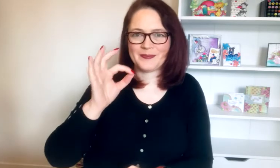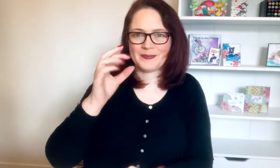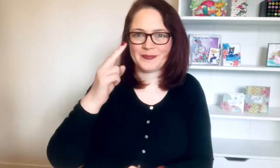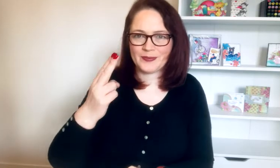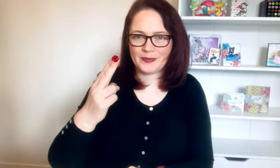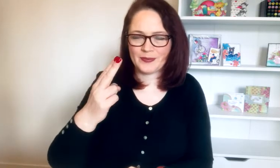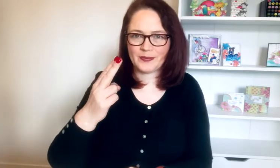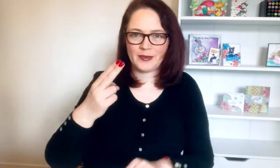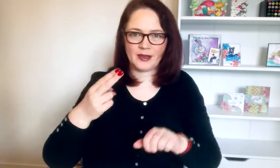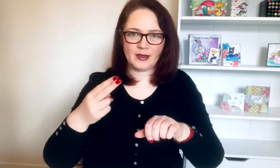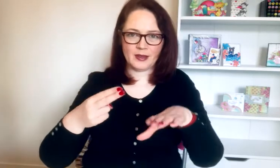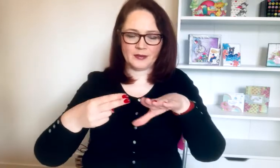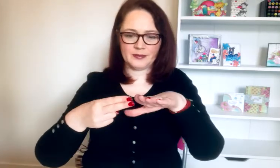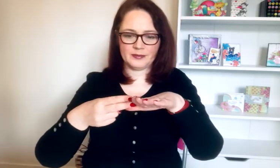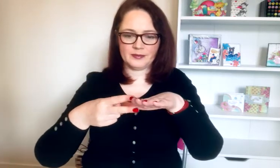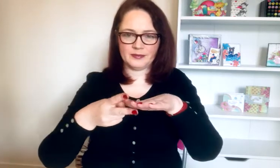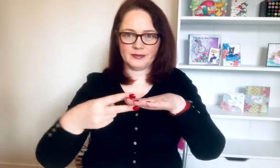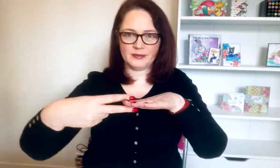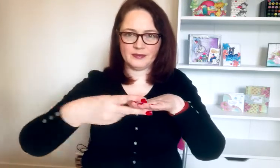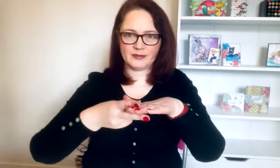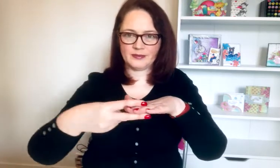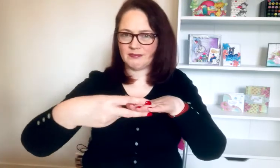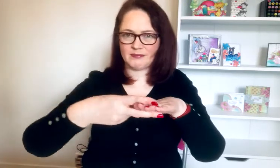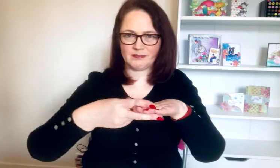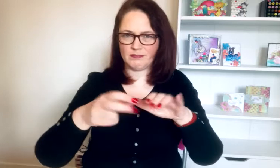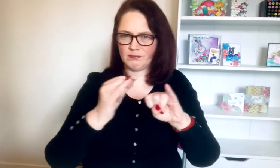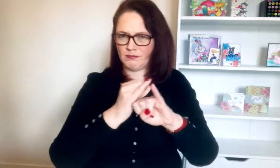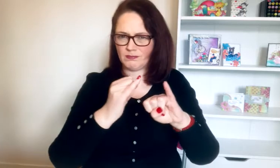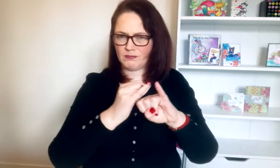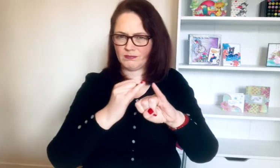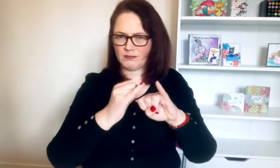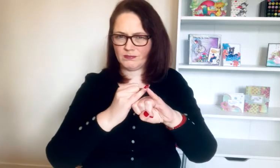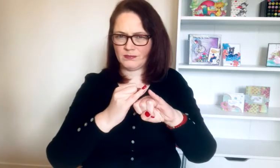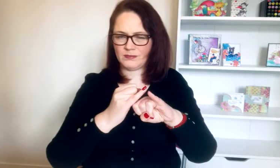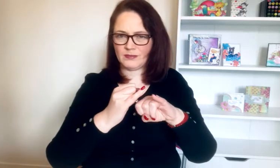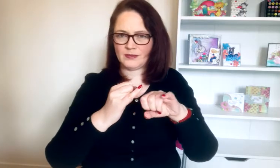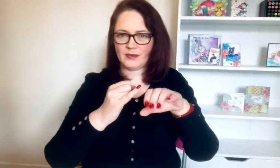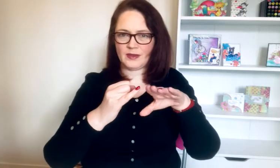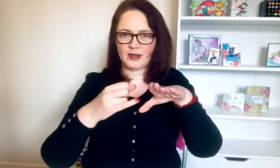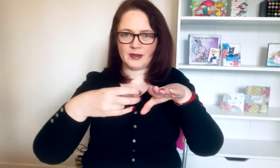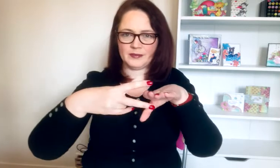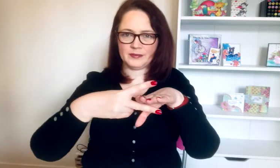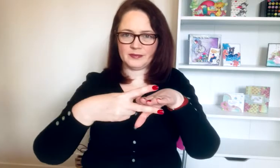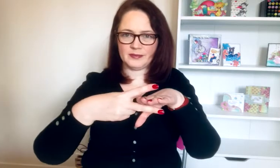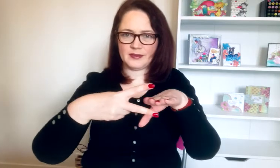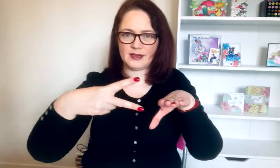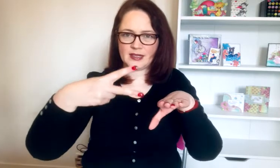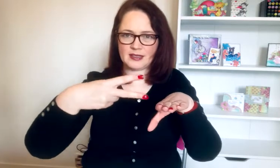So a second tip when doing your fussy cutting is you don't want to be moving your scissors around the design. No, you want to move the